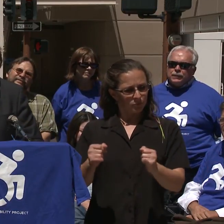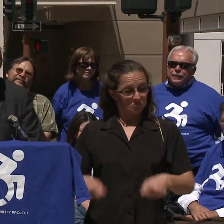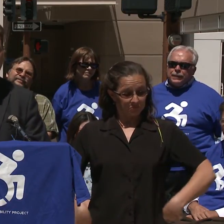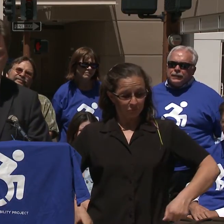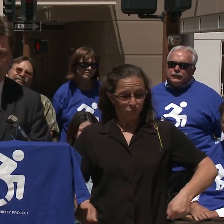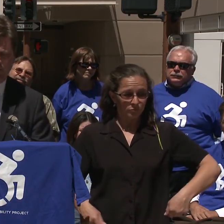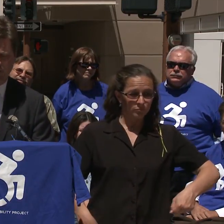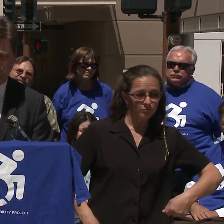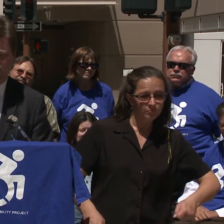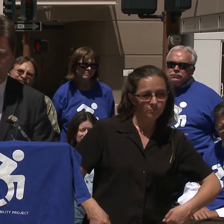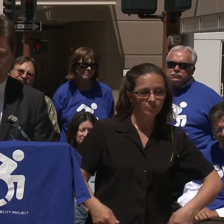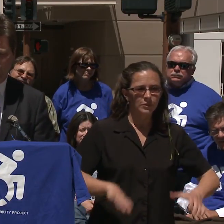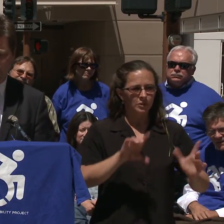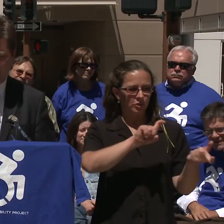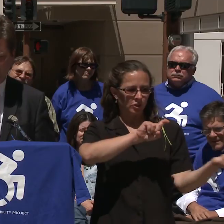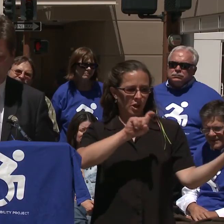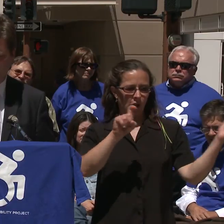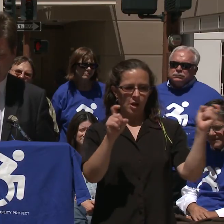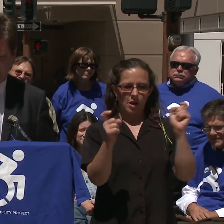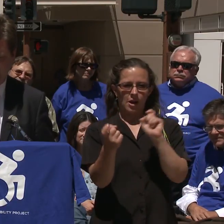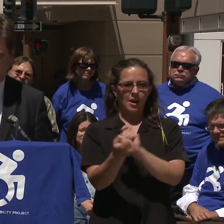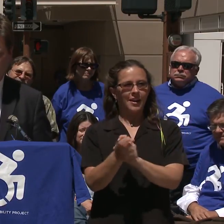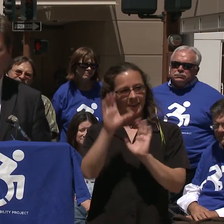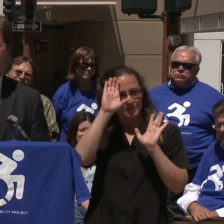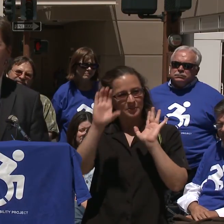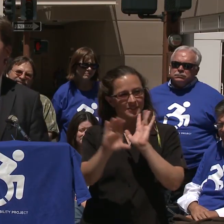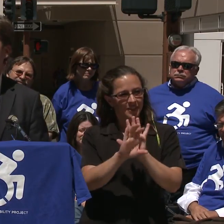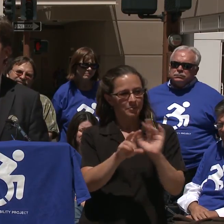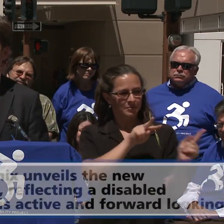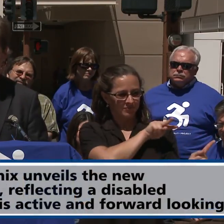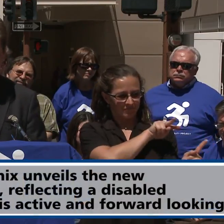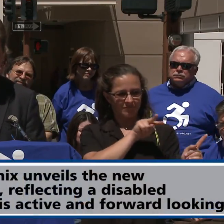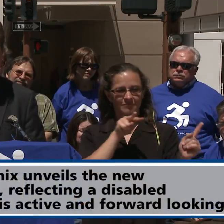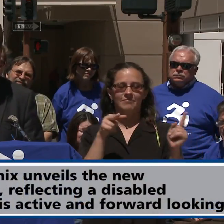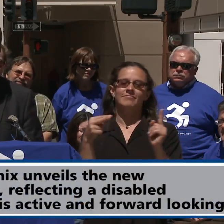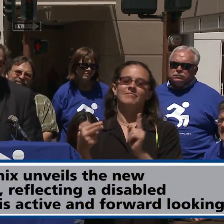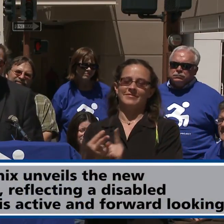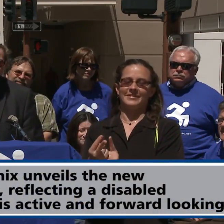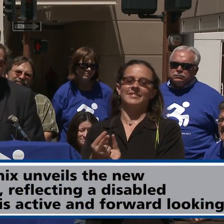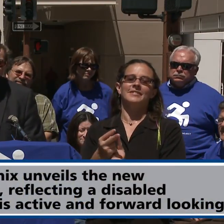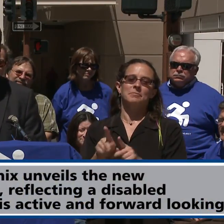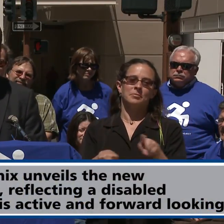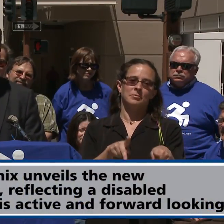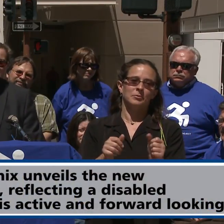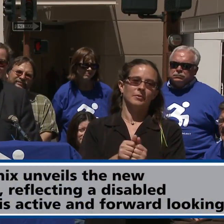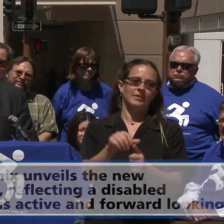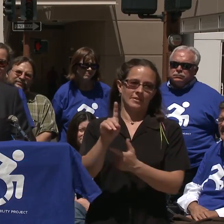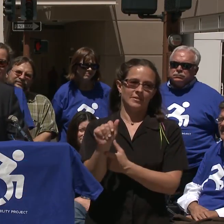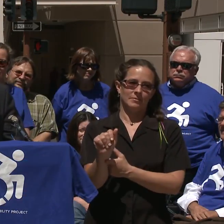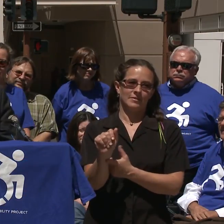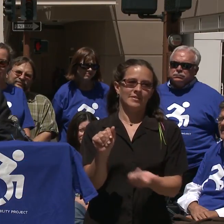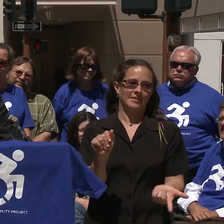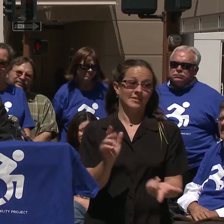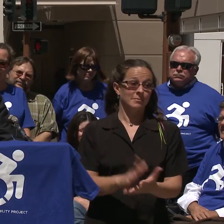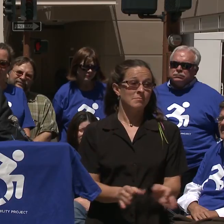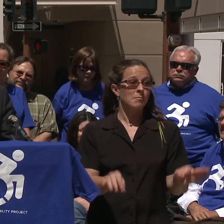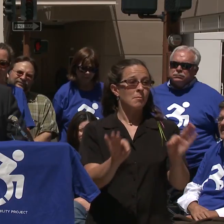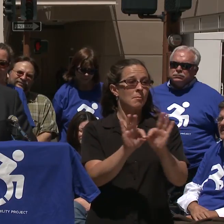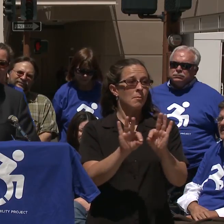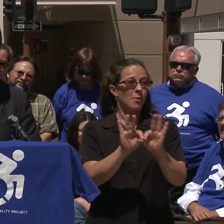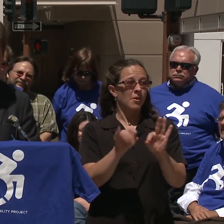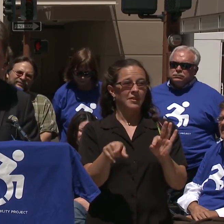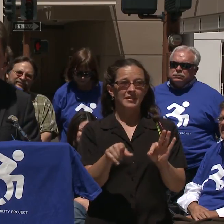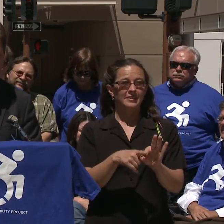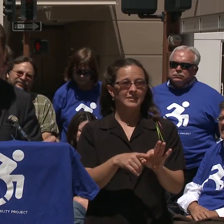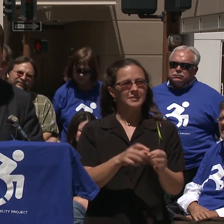to change perceptions of many within our society have of people with disabilities. Importantly, we want to make this symbol